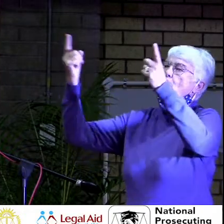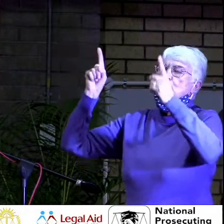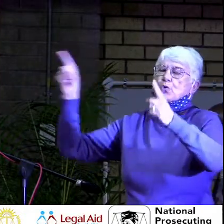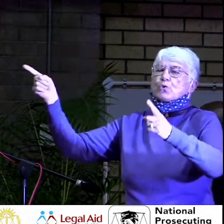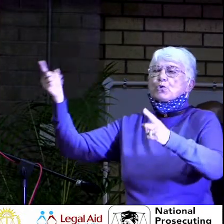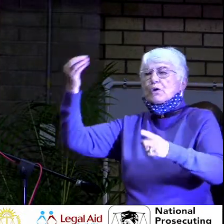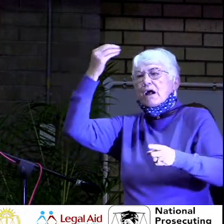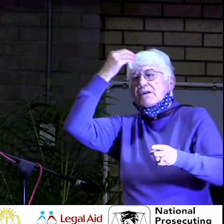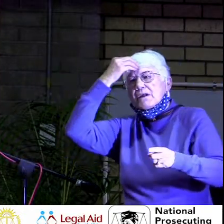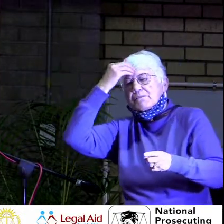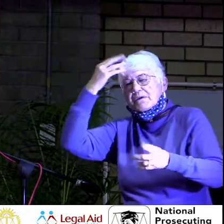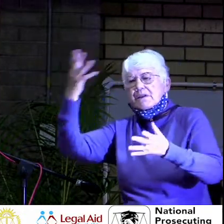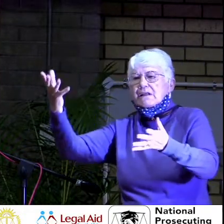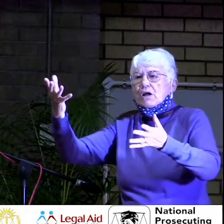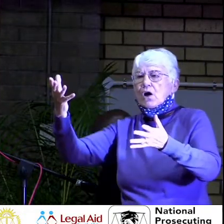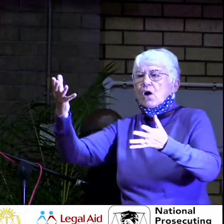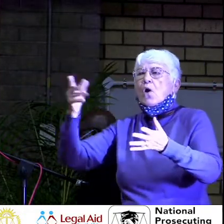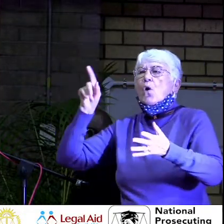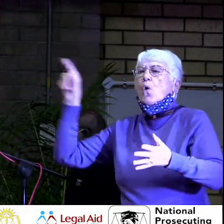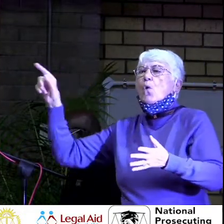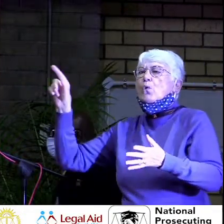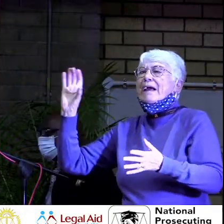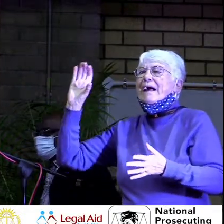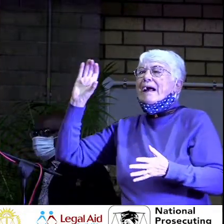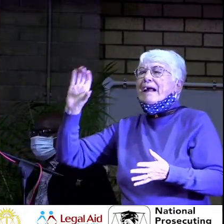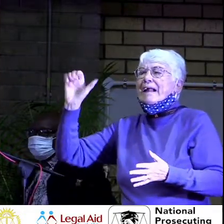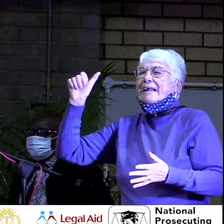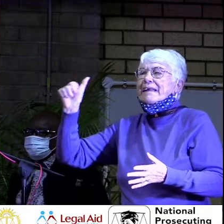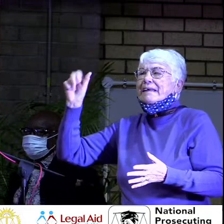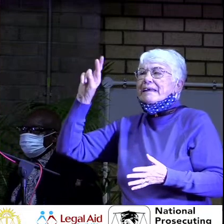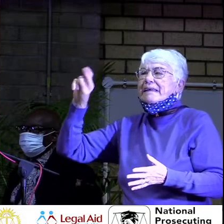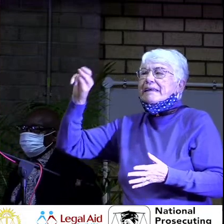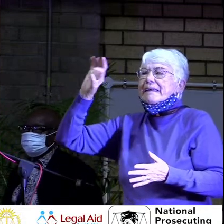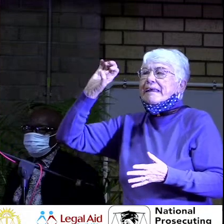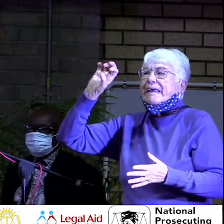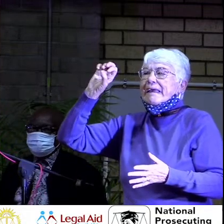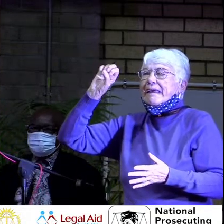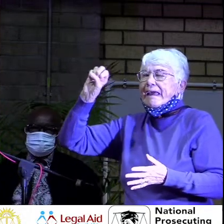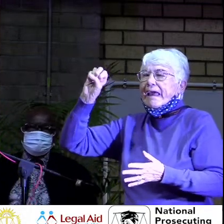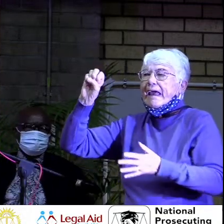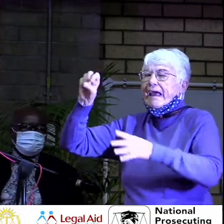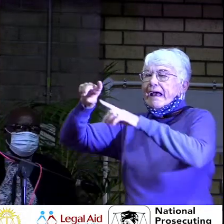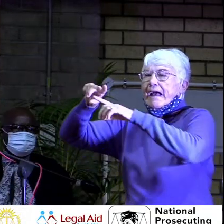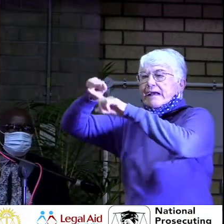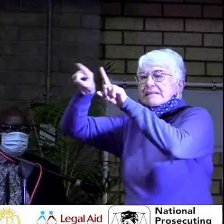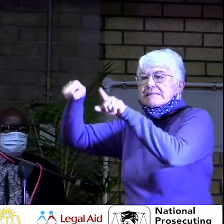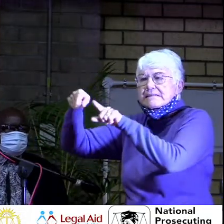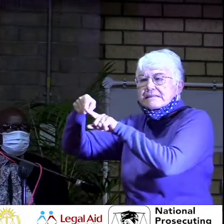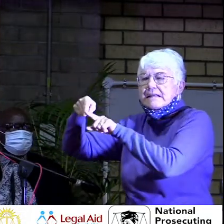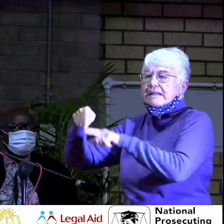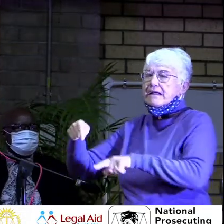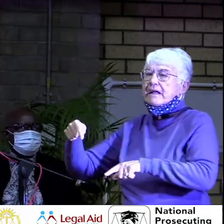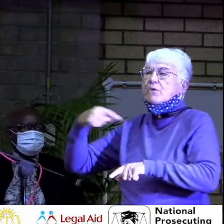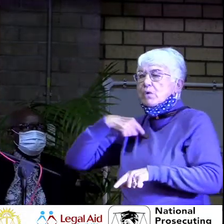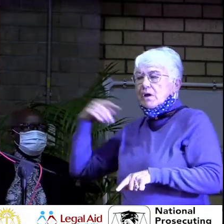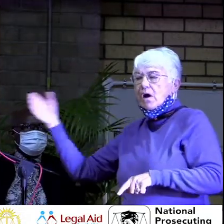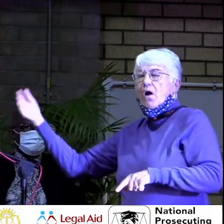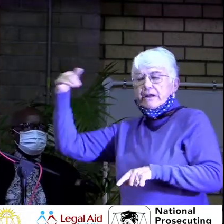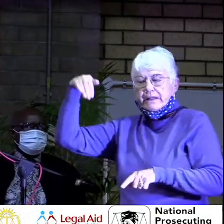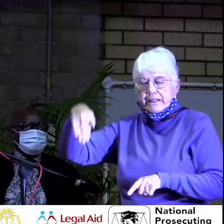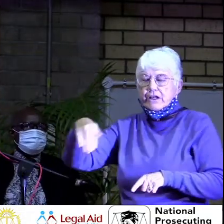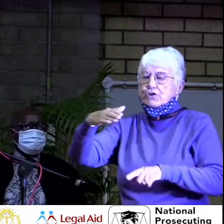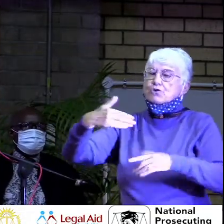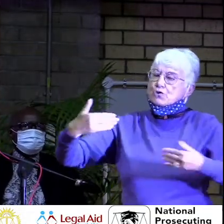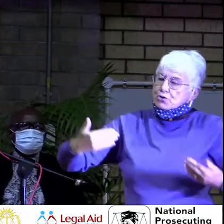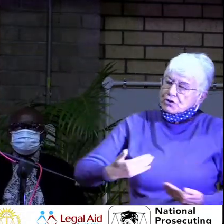the Tutuzela Care Center. We, the MPA, are here to serve you as a community, but